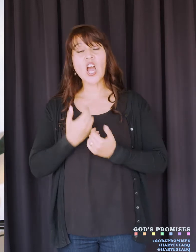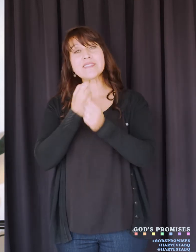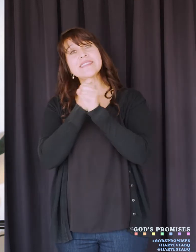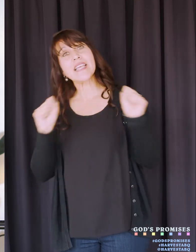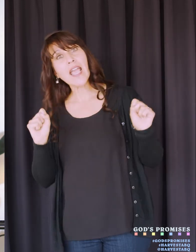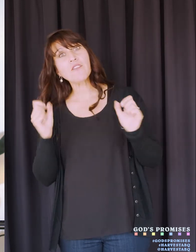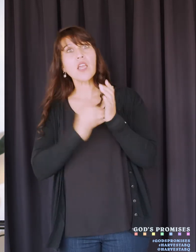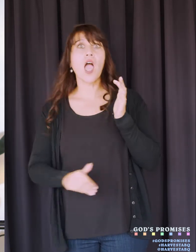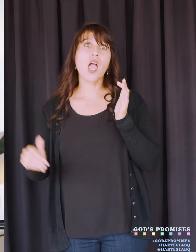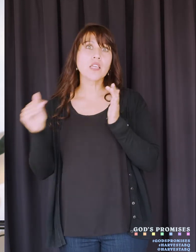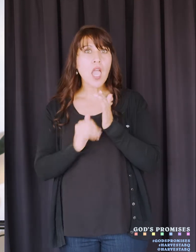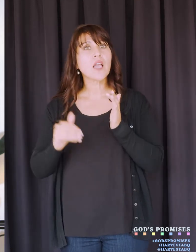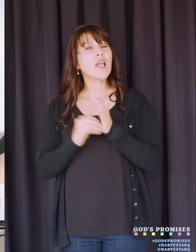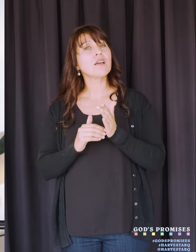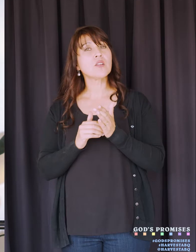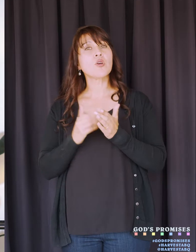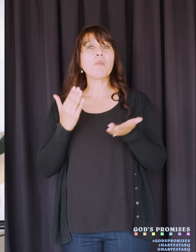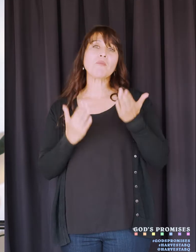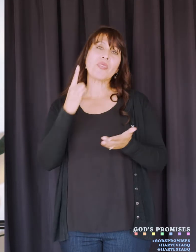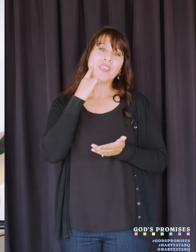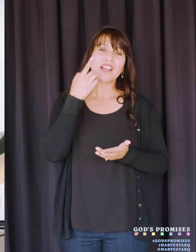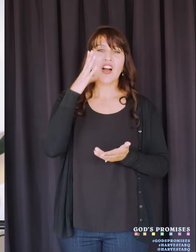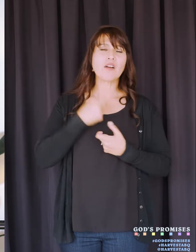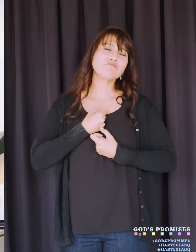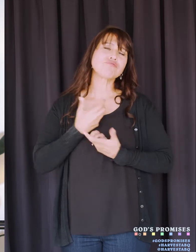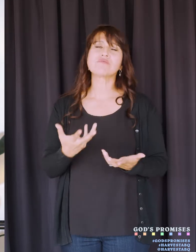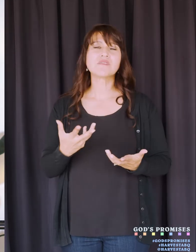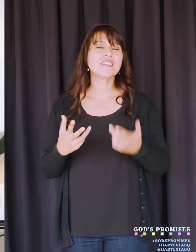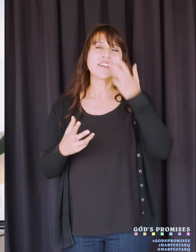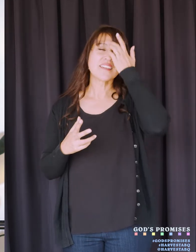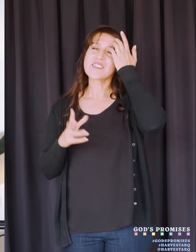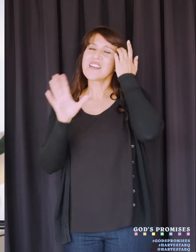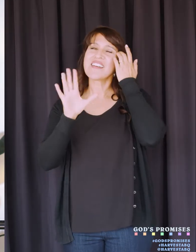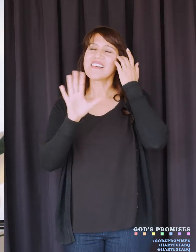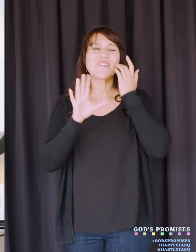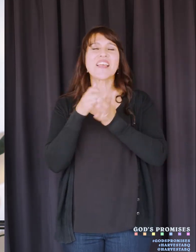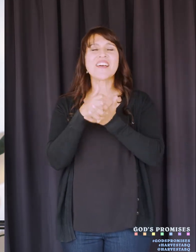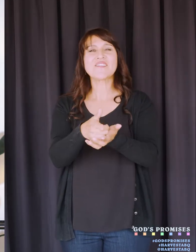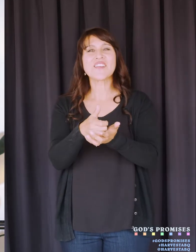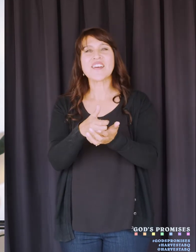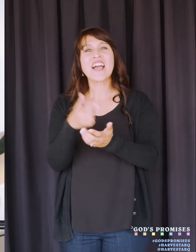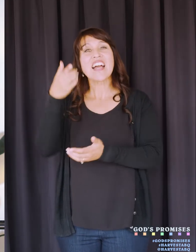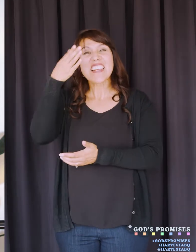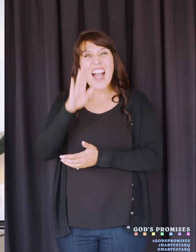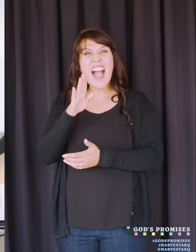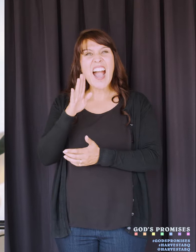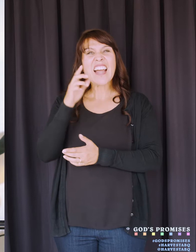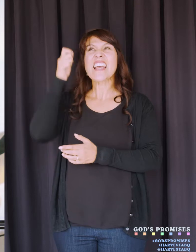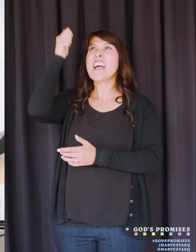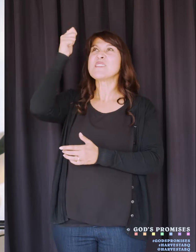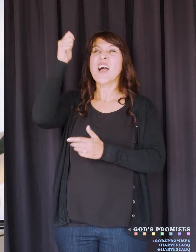rescuing you. Maybe God is worn out. Listen, can I just help you today? God who put the stars in